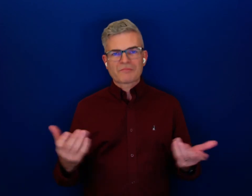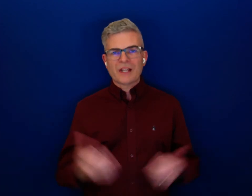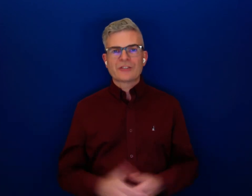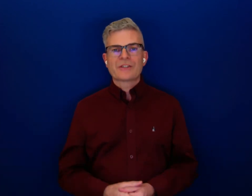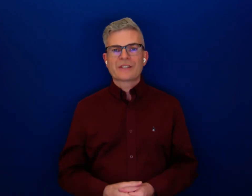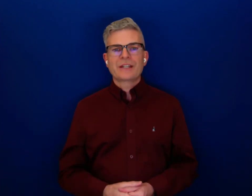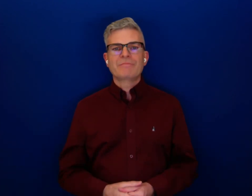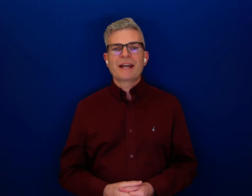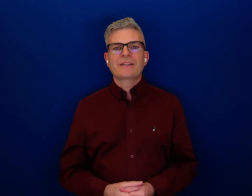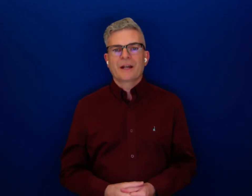I'll just say that cup.